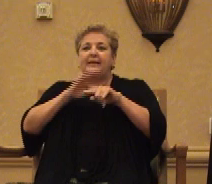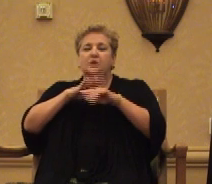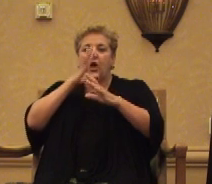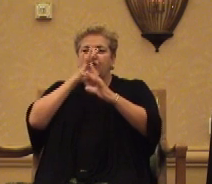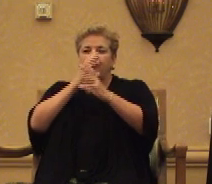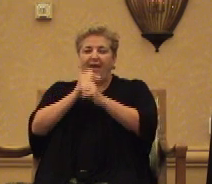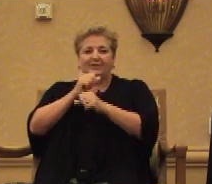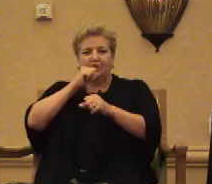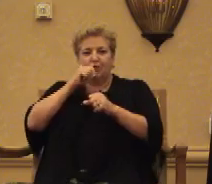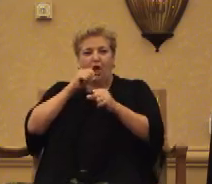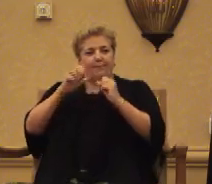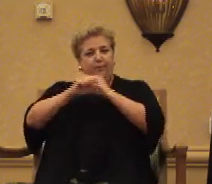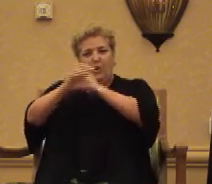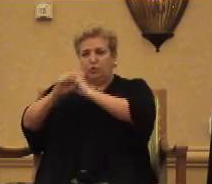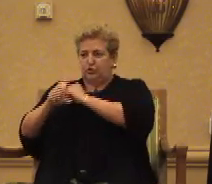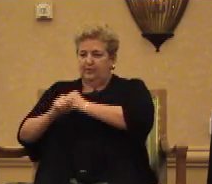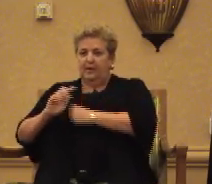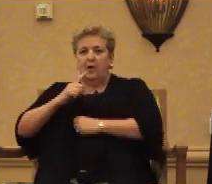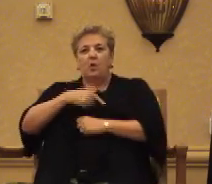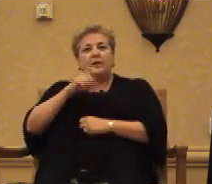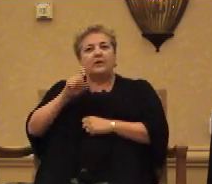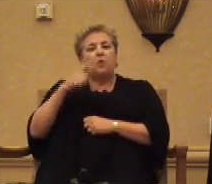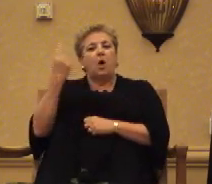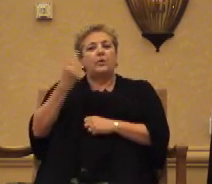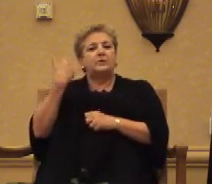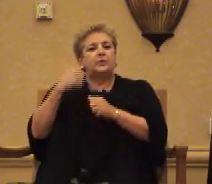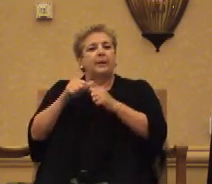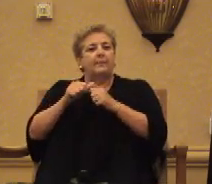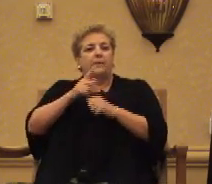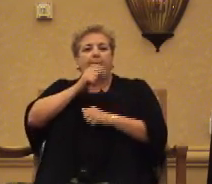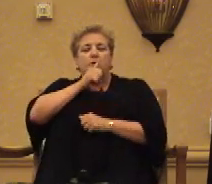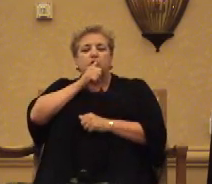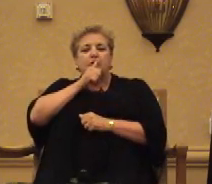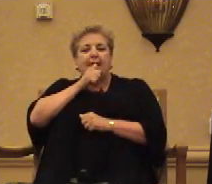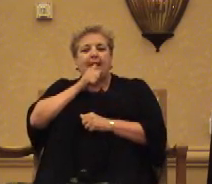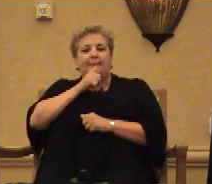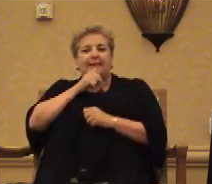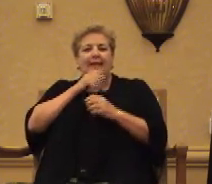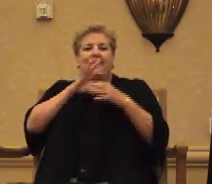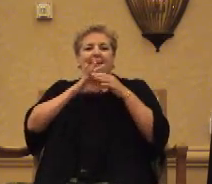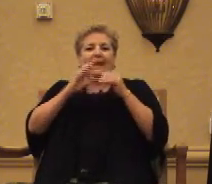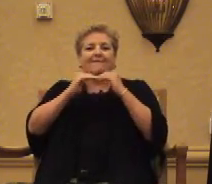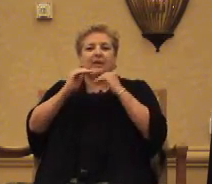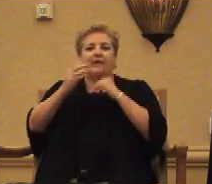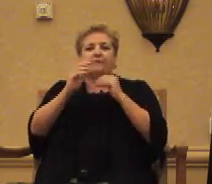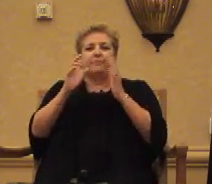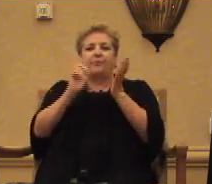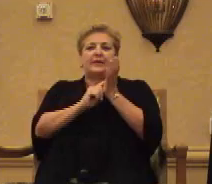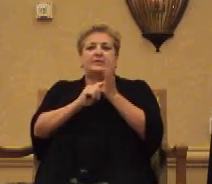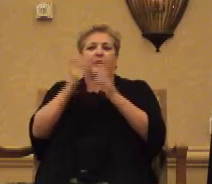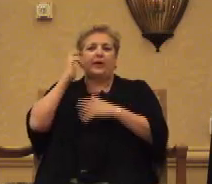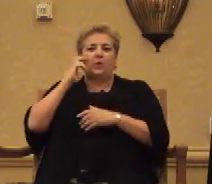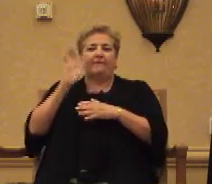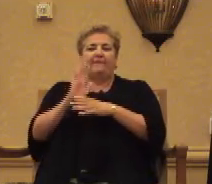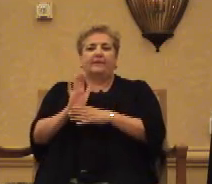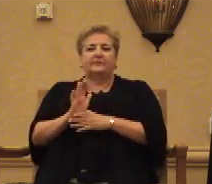and promotion. We need always maintain personal anonymity at the level of press, radio, and films. Thus, we respectfully ask that